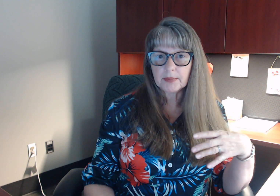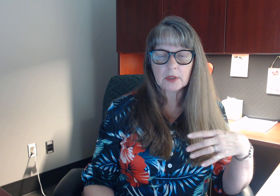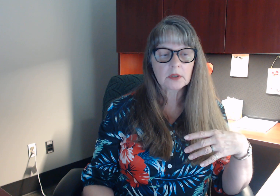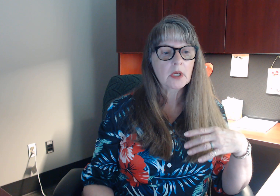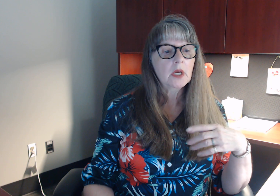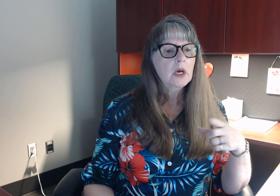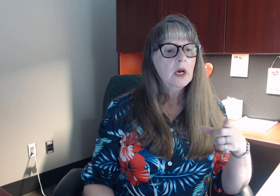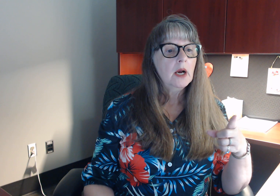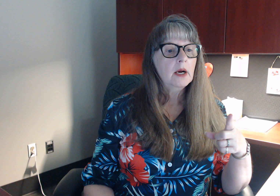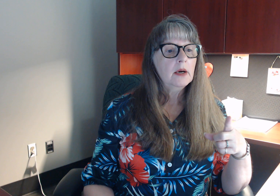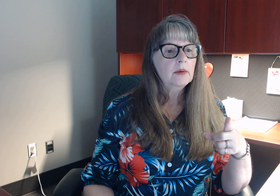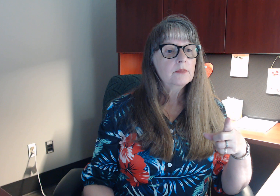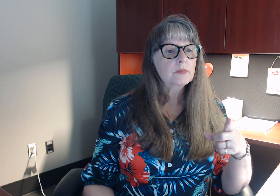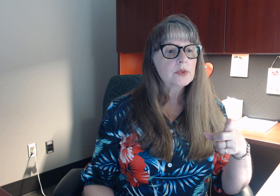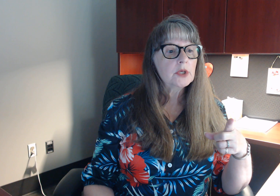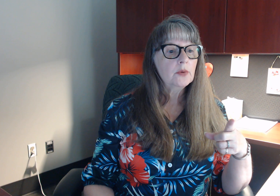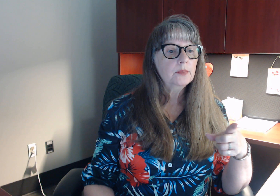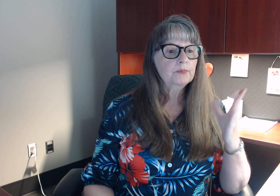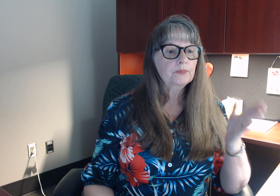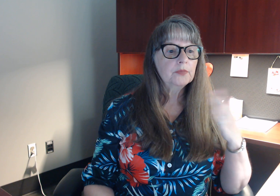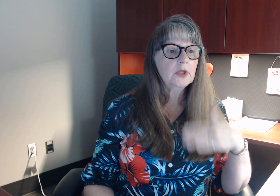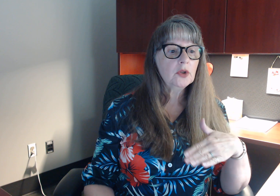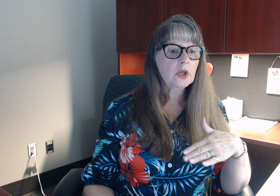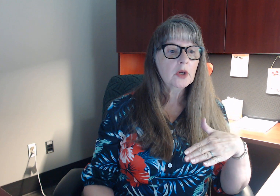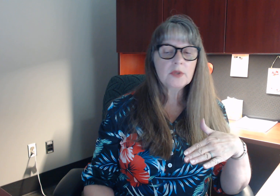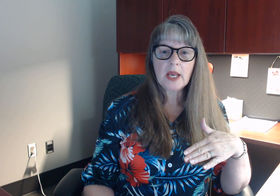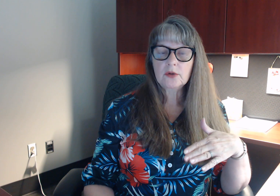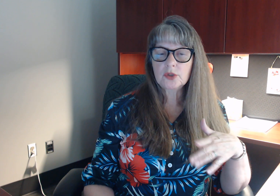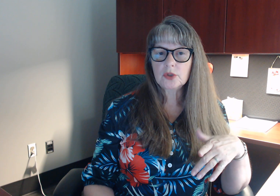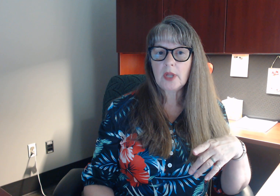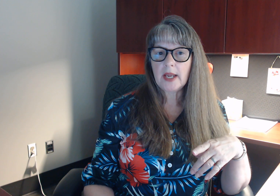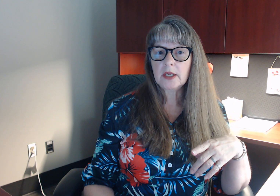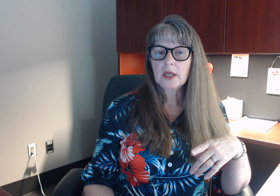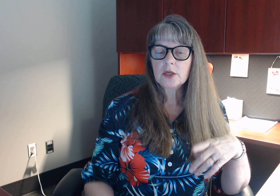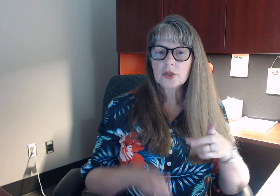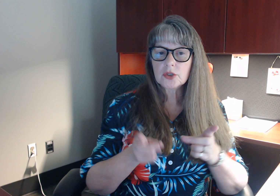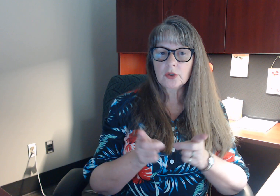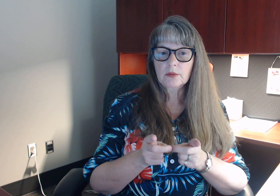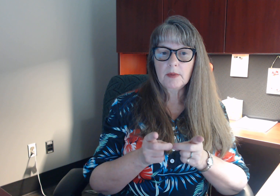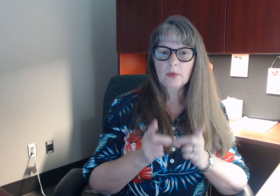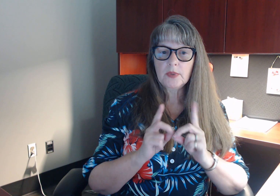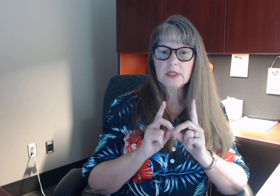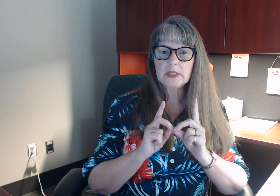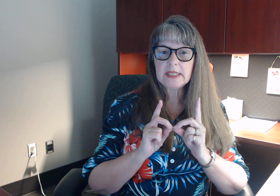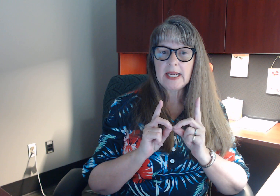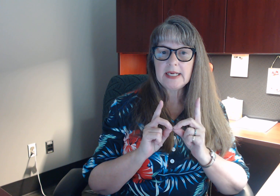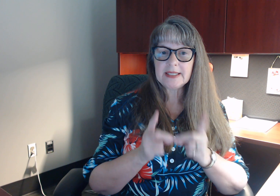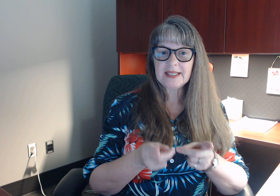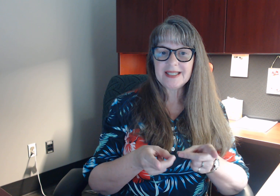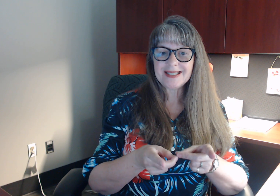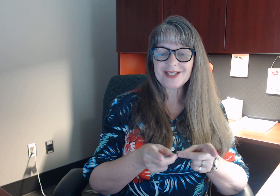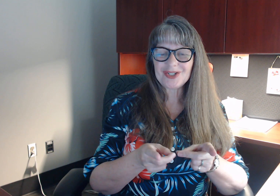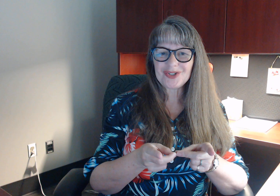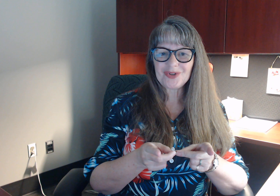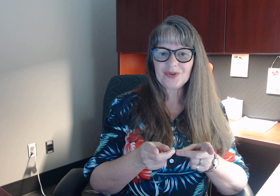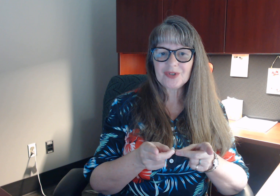popular. So then you can go down to like dessert. Remember we did date, and then this is dessert.